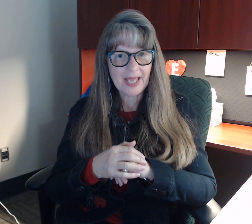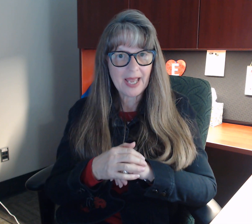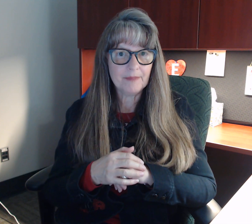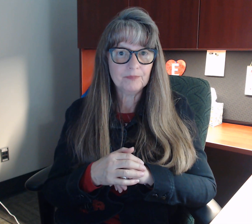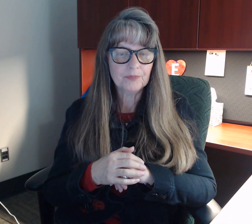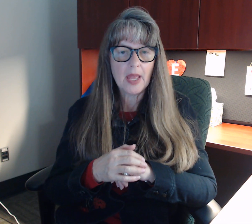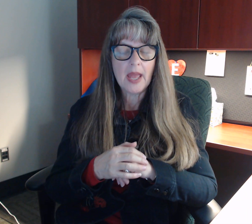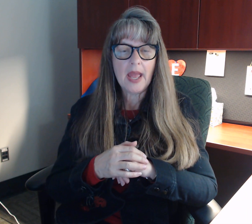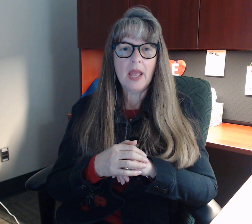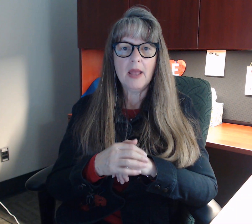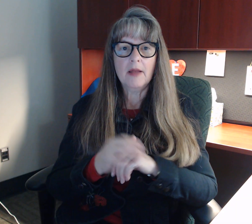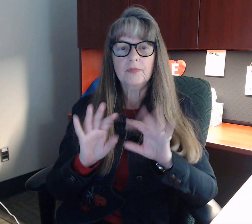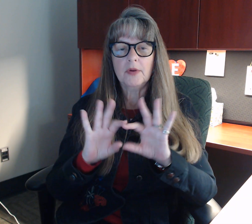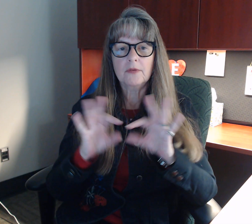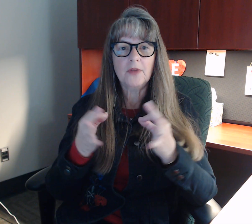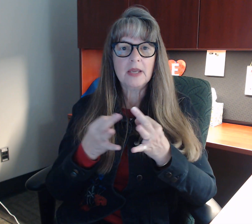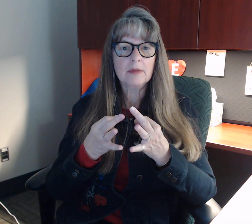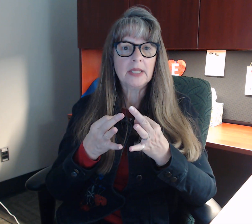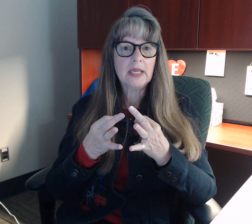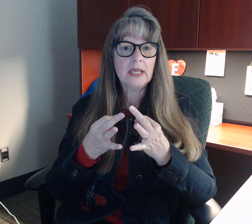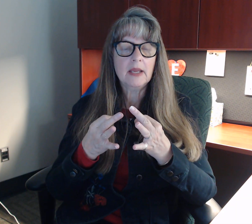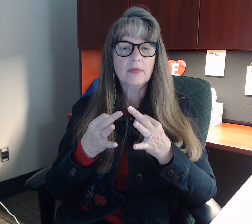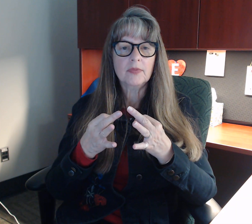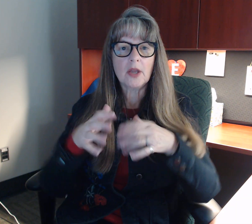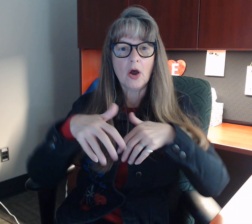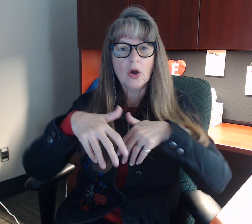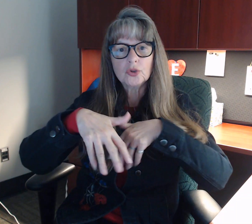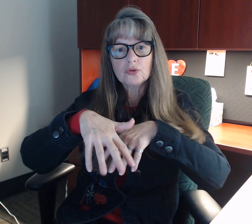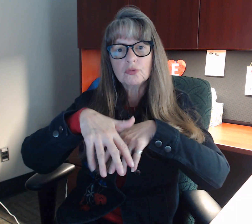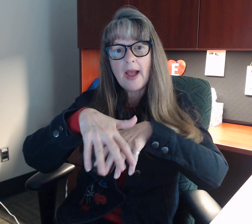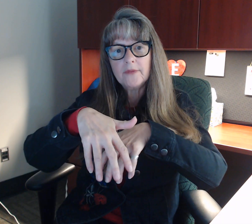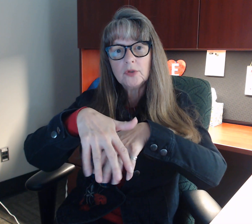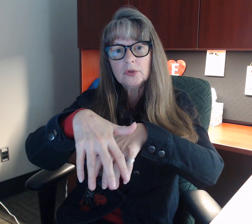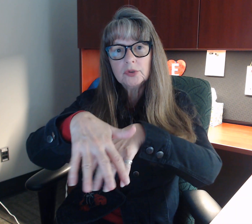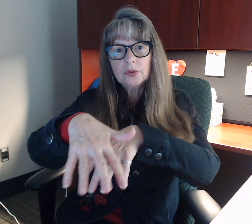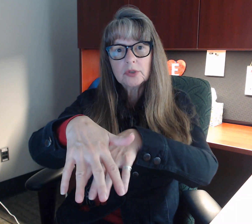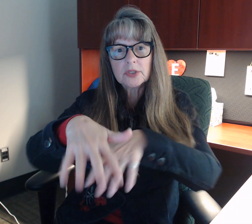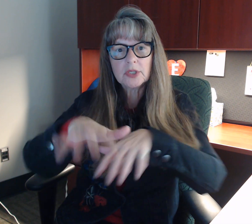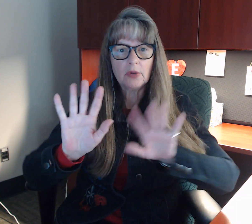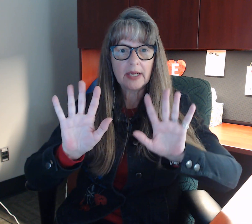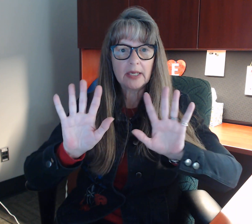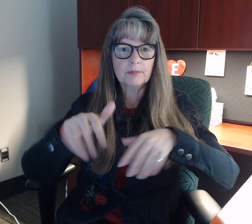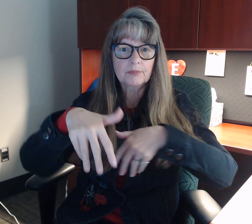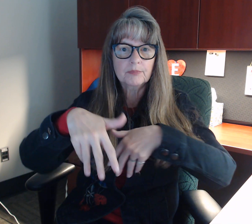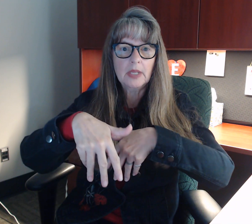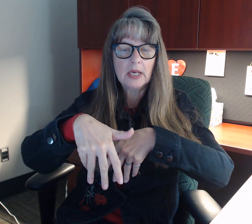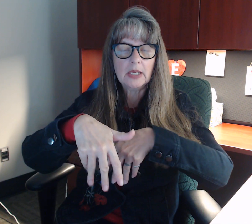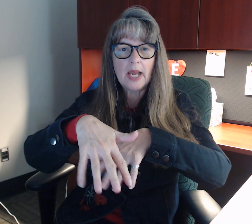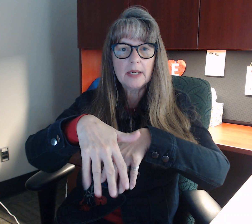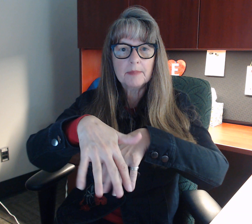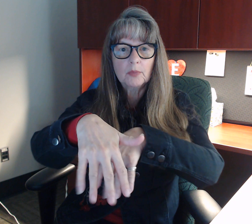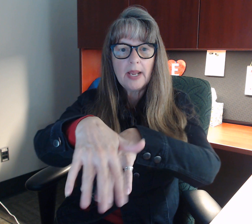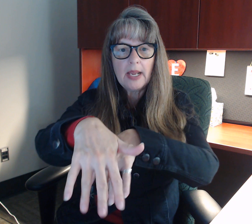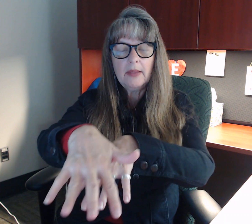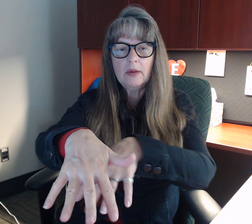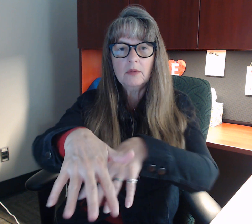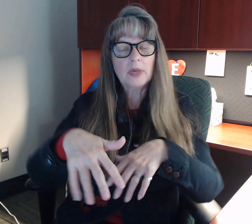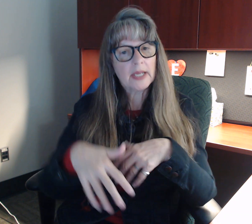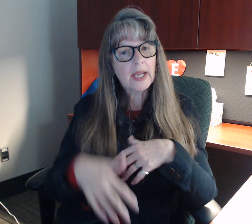Bethlehem, and the family, they all traveled, because see, they're like in a line, a parade. They went in a caravan.